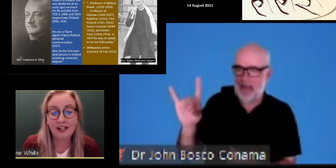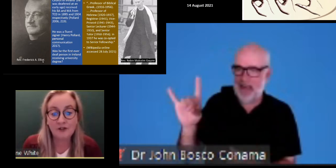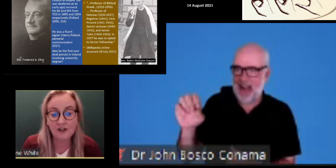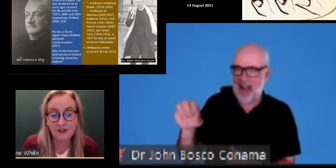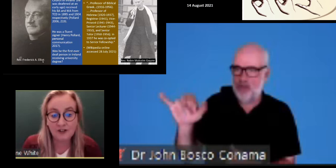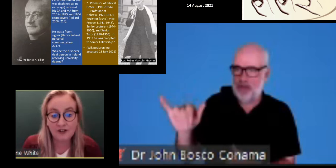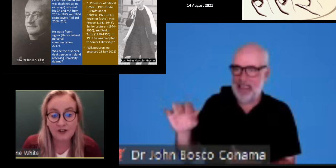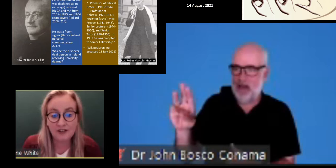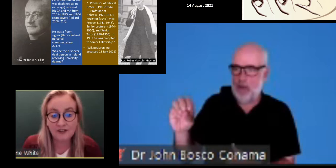language,